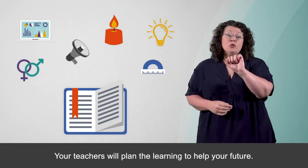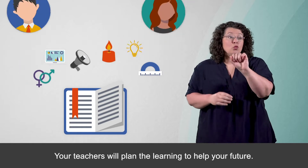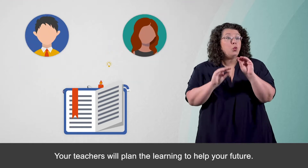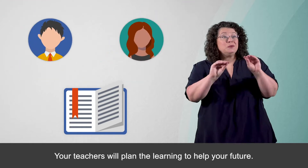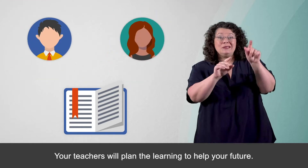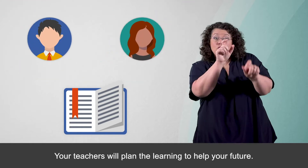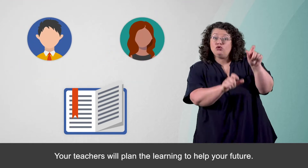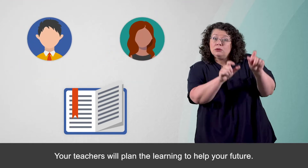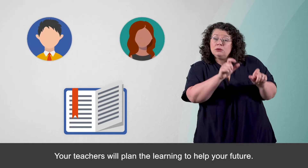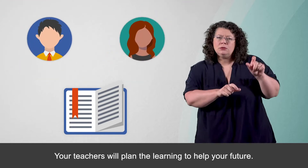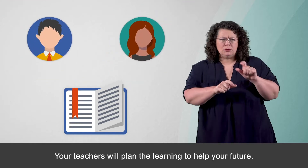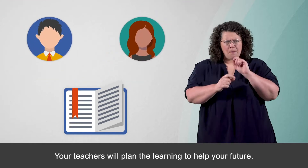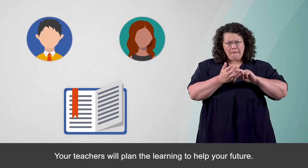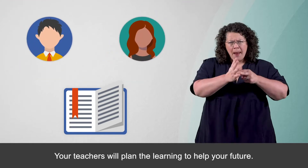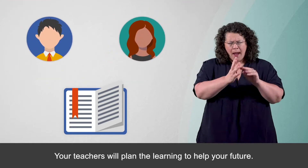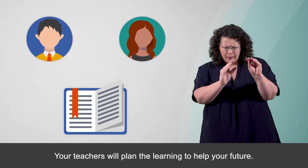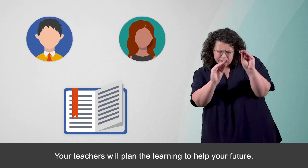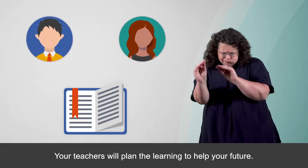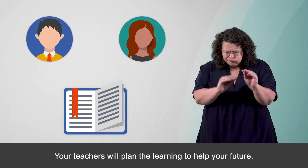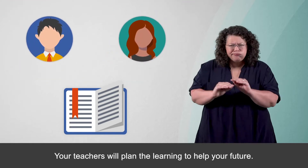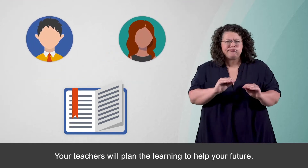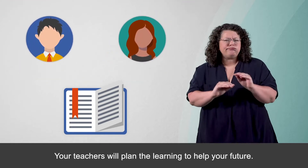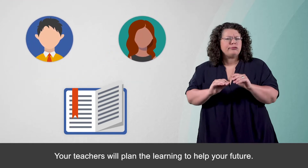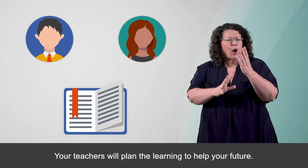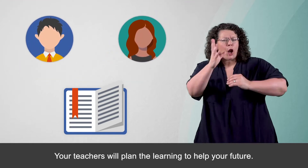Your teachers will plan the learning to help your future.